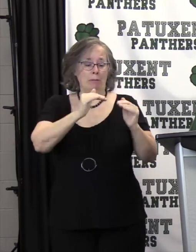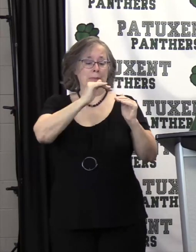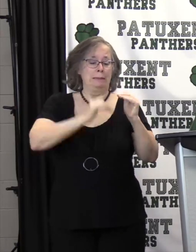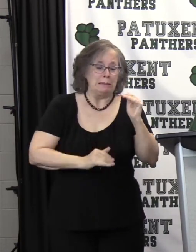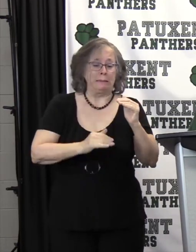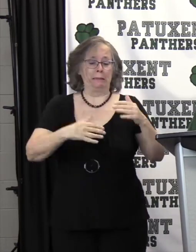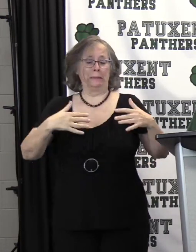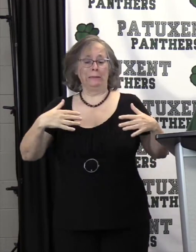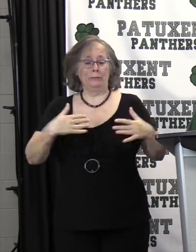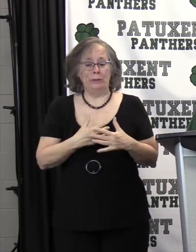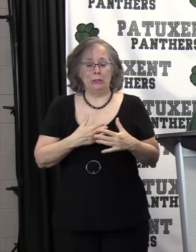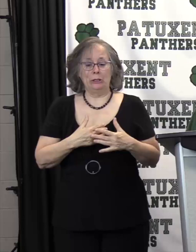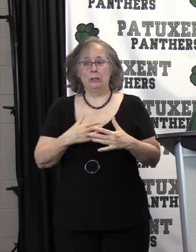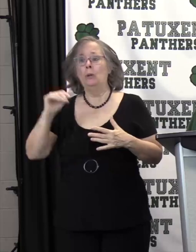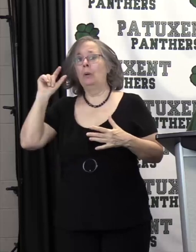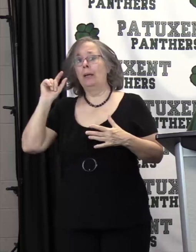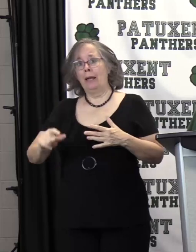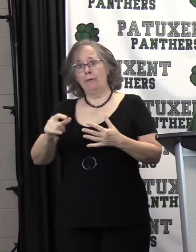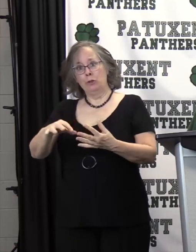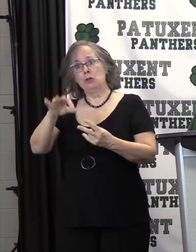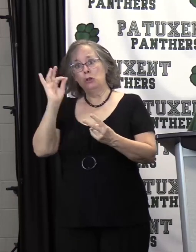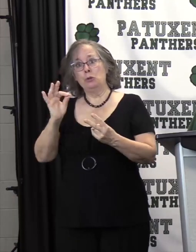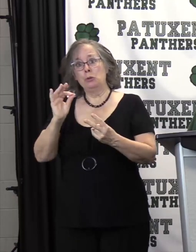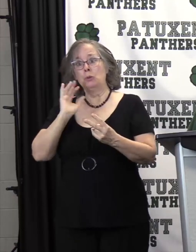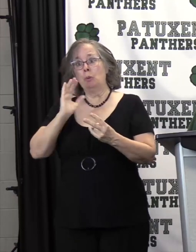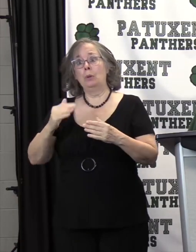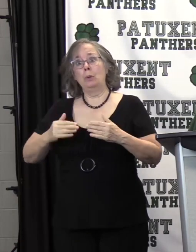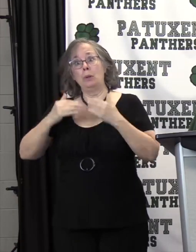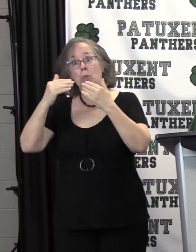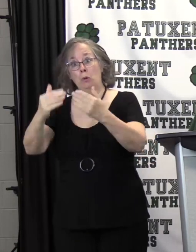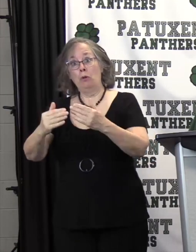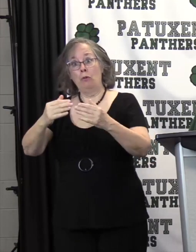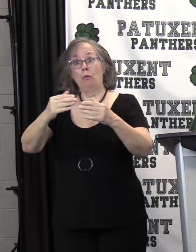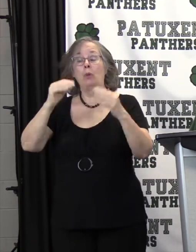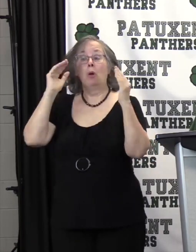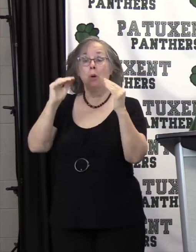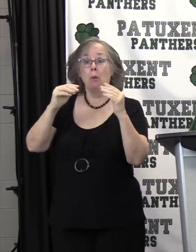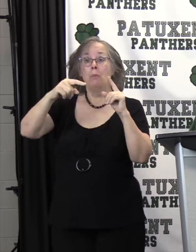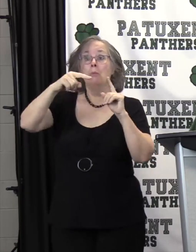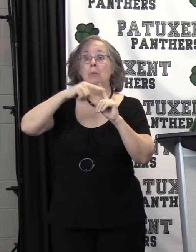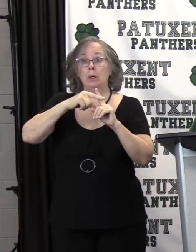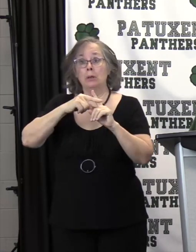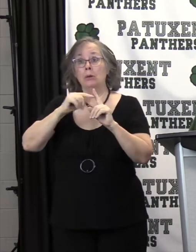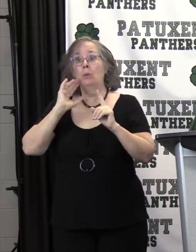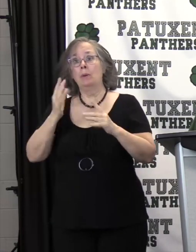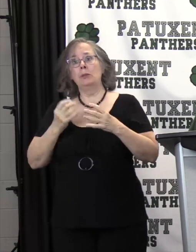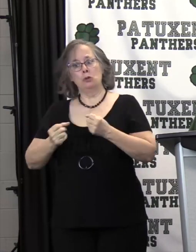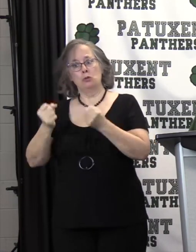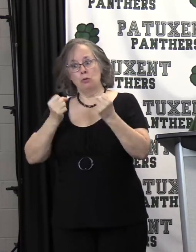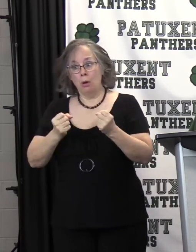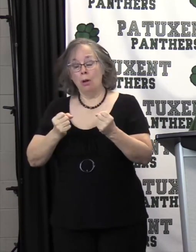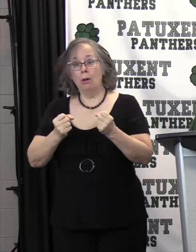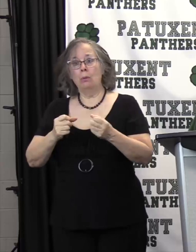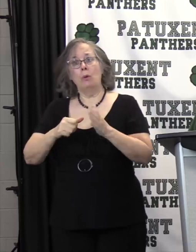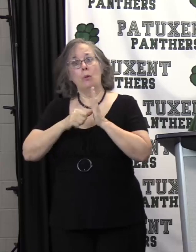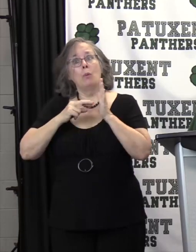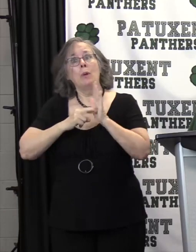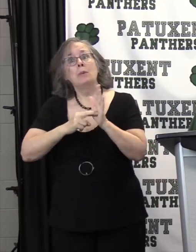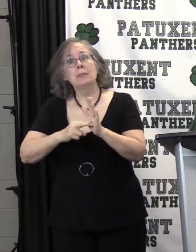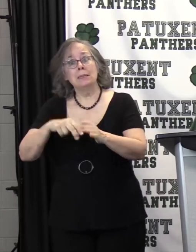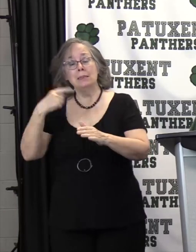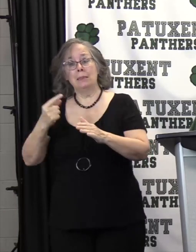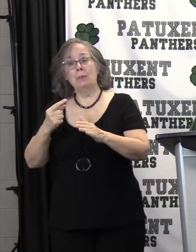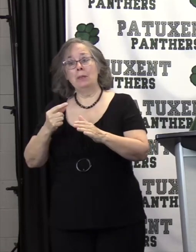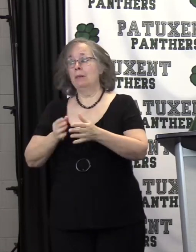have a choice. Will we move into the future with hope and positivity? Will we be strong? Will we stand for something?